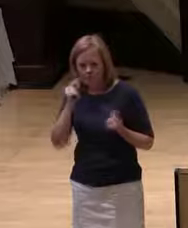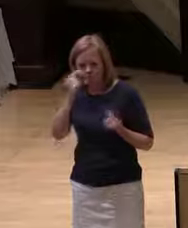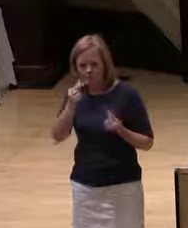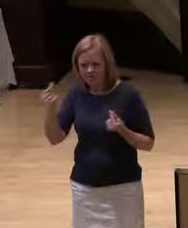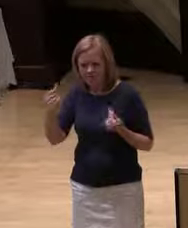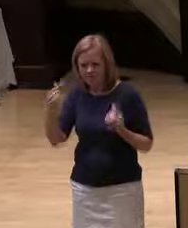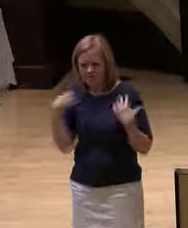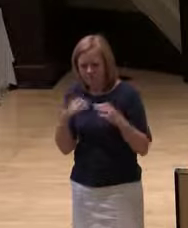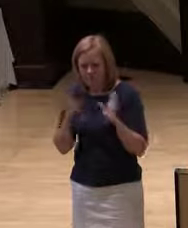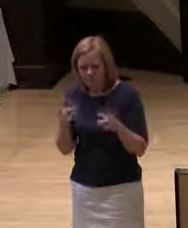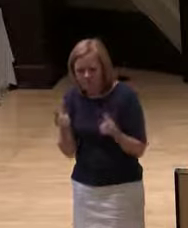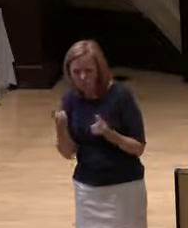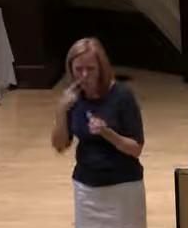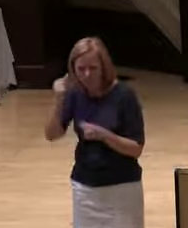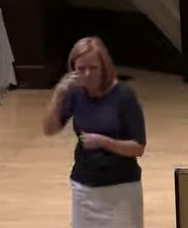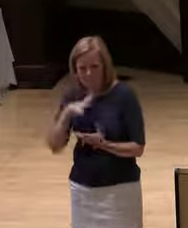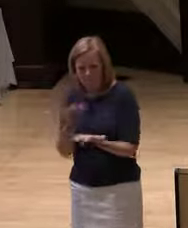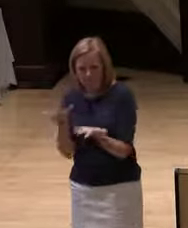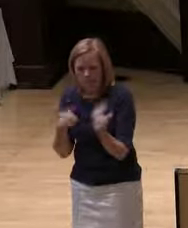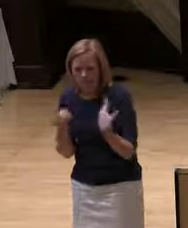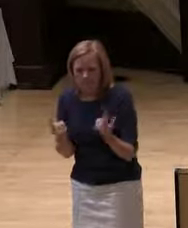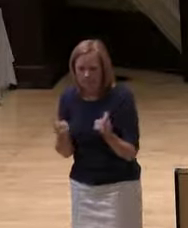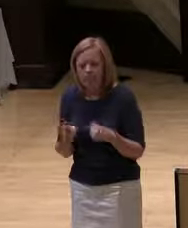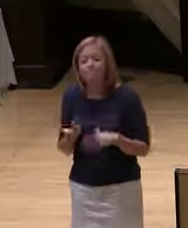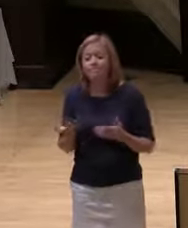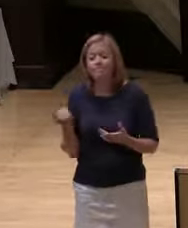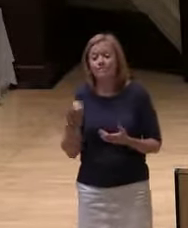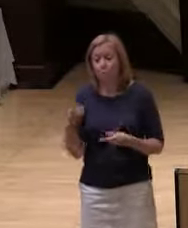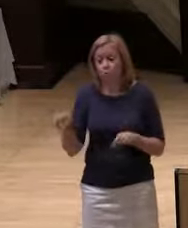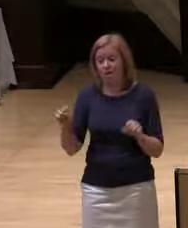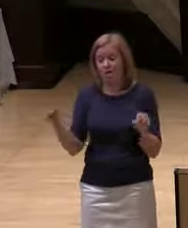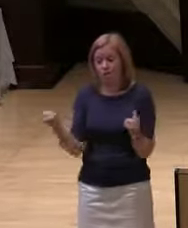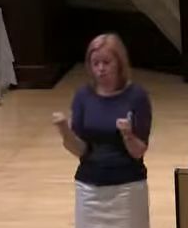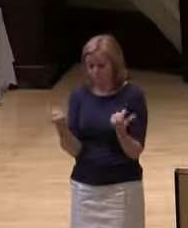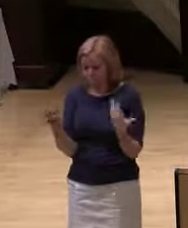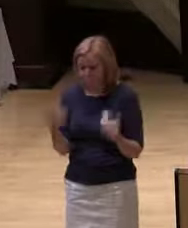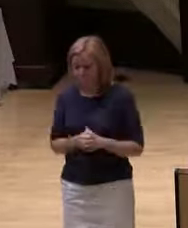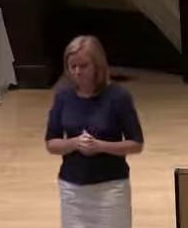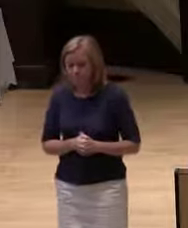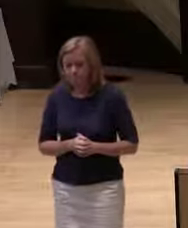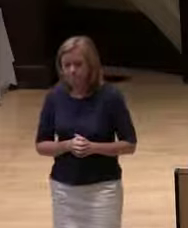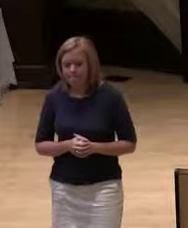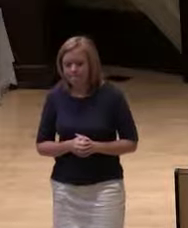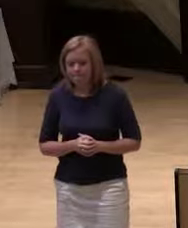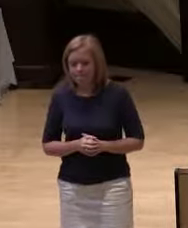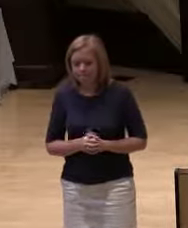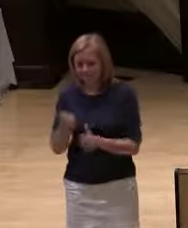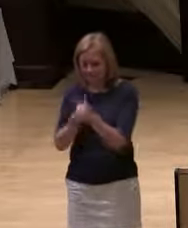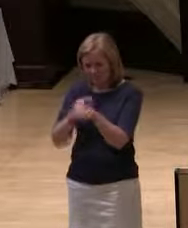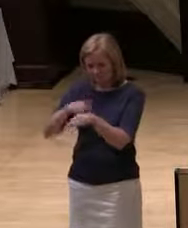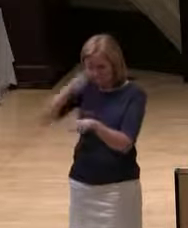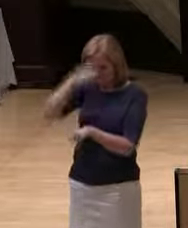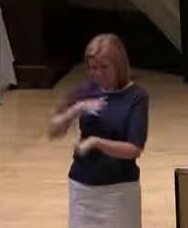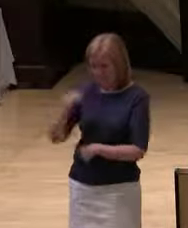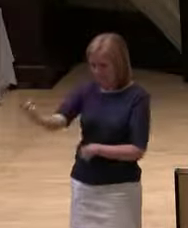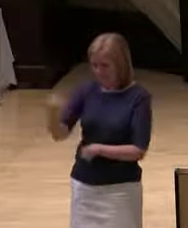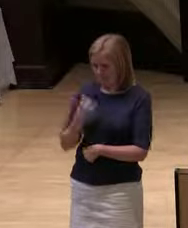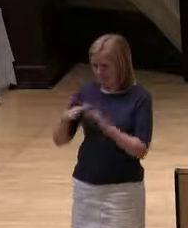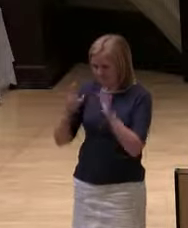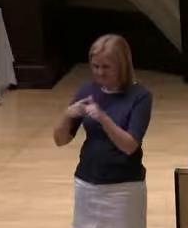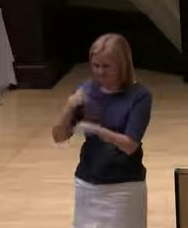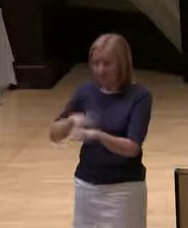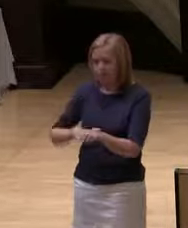God? What can I do for the men? And here is something you can do. Each time a man comes to the house for the first